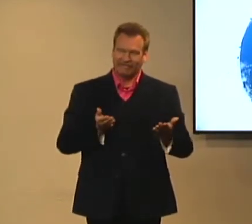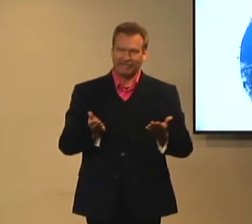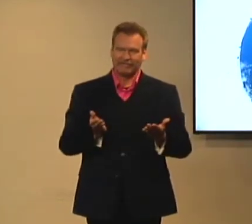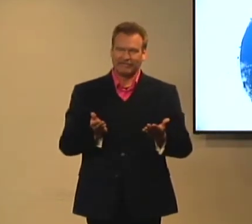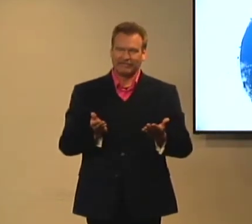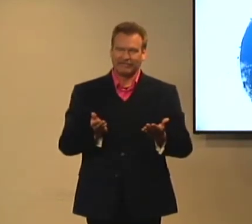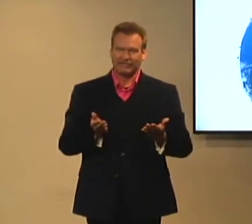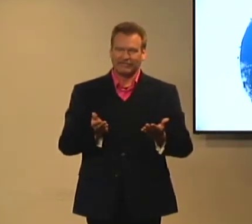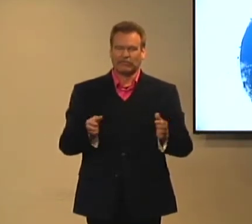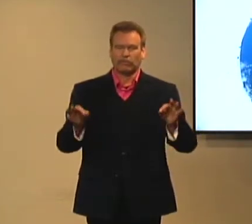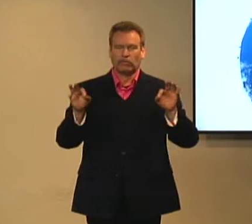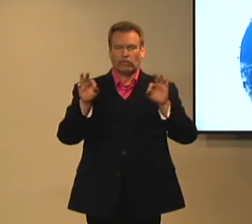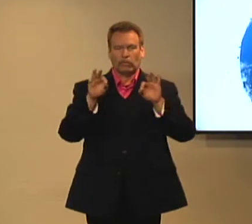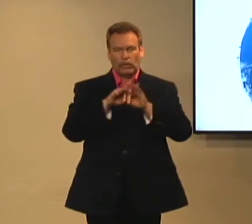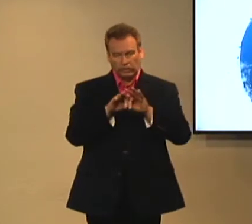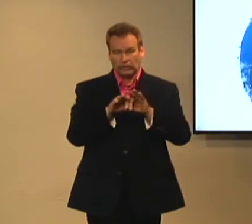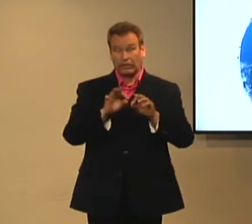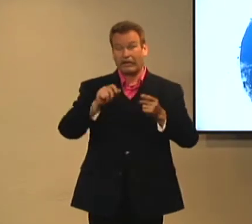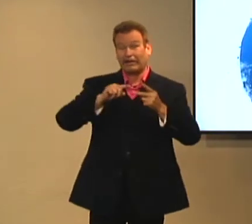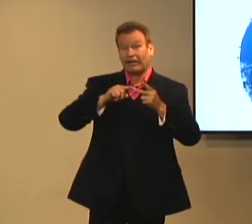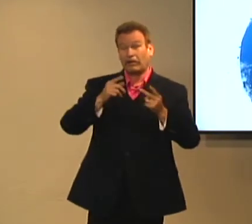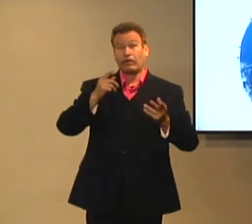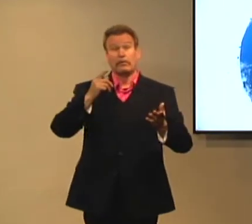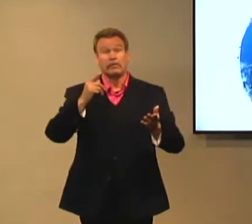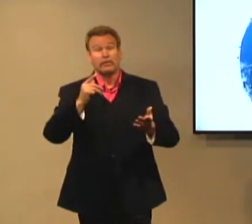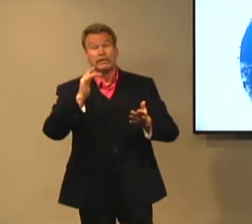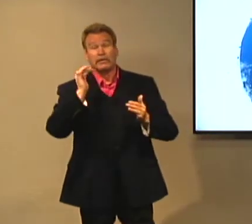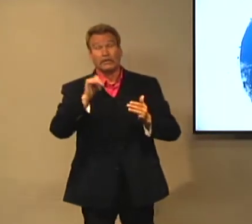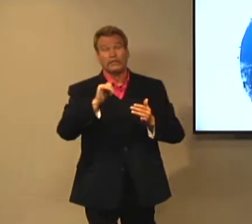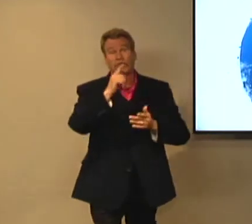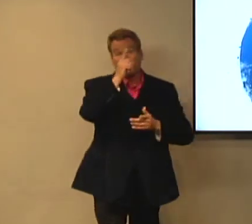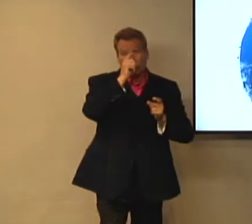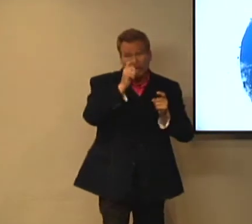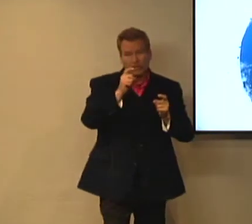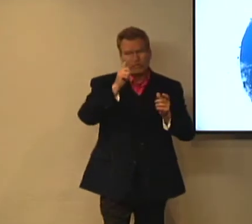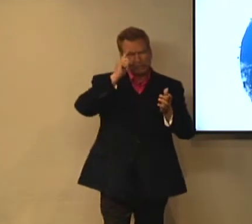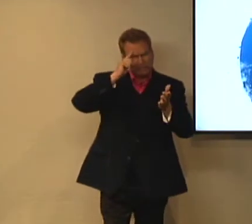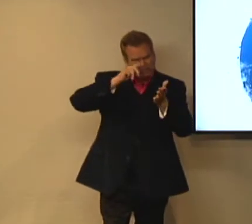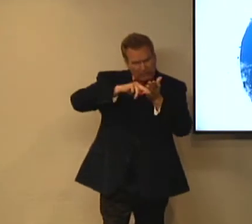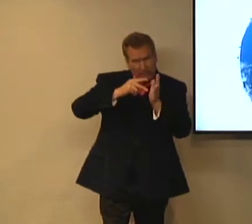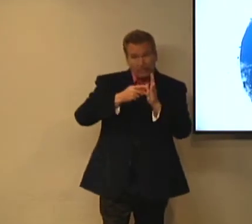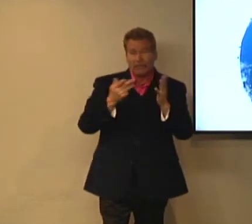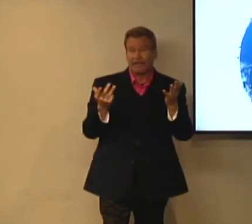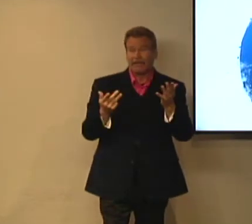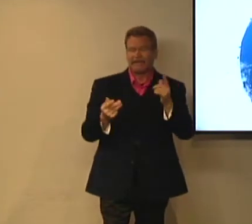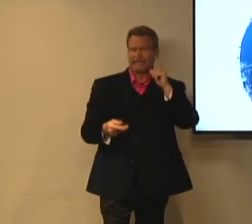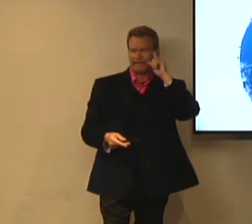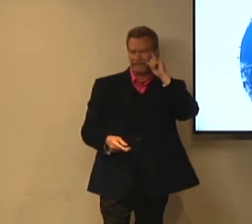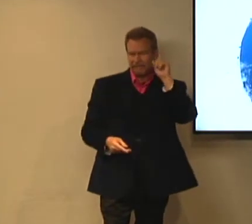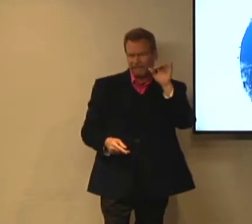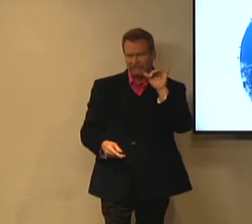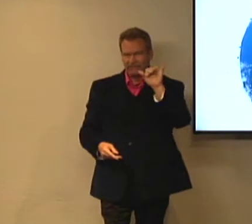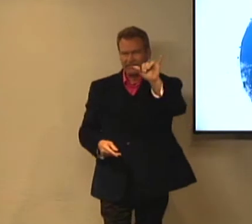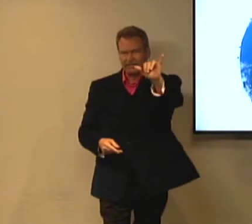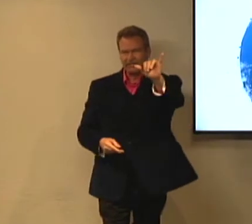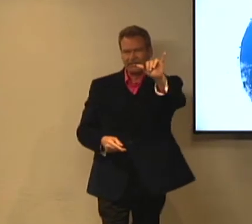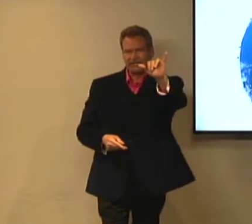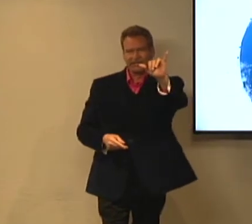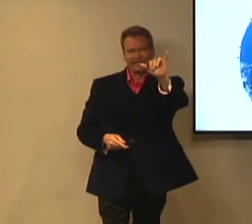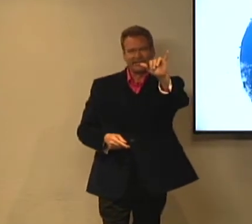We need to serve. We need to serve. It's a very important, very vital thing. For we